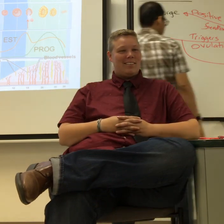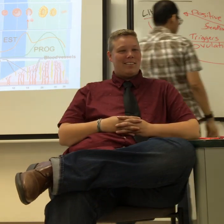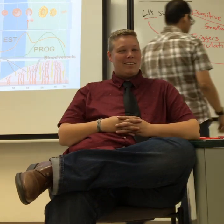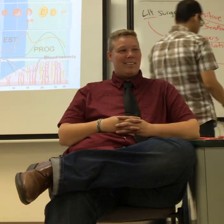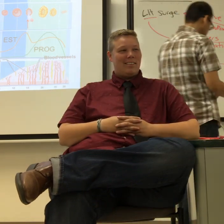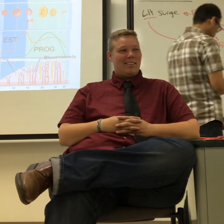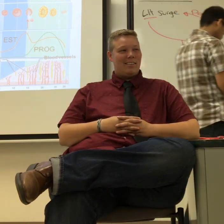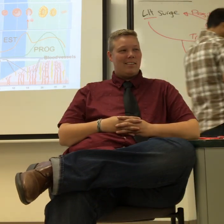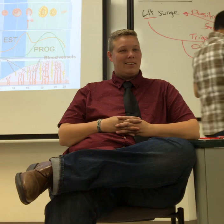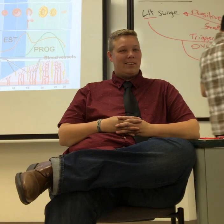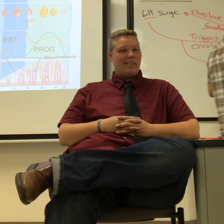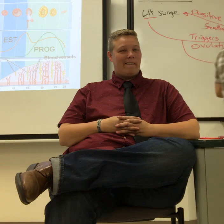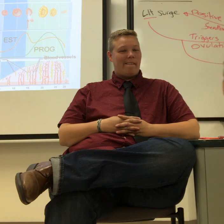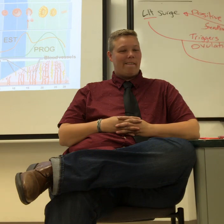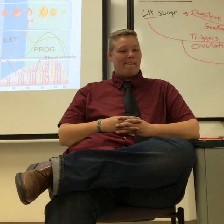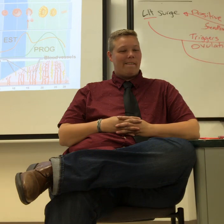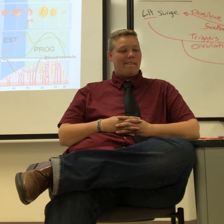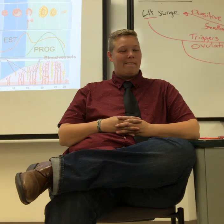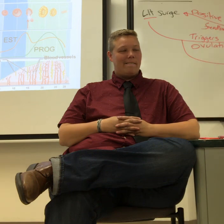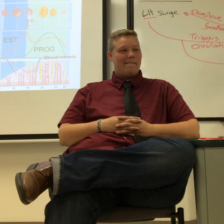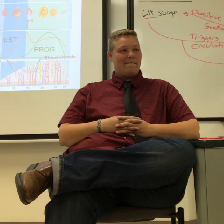The other thing is,